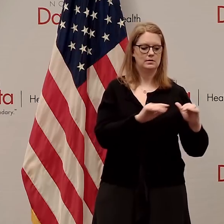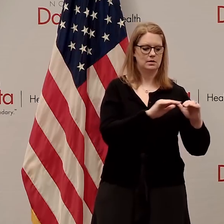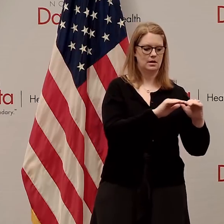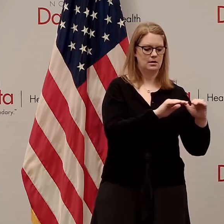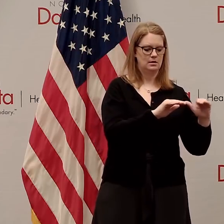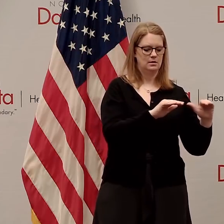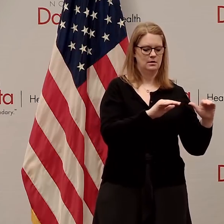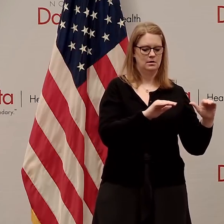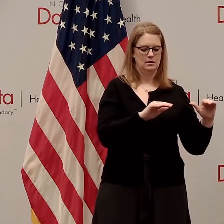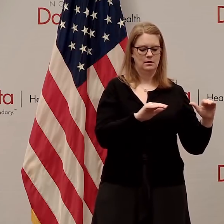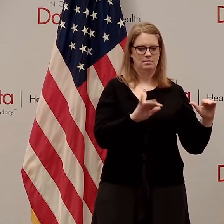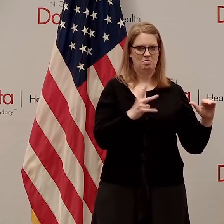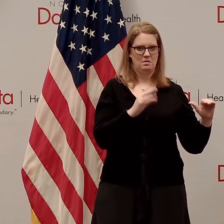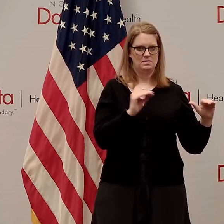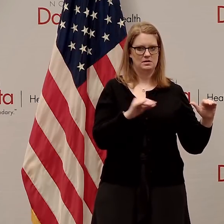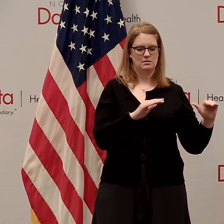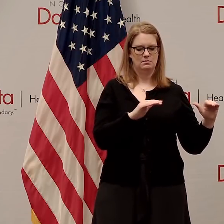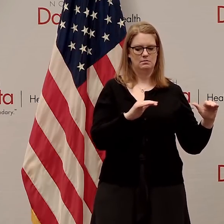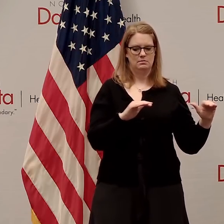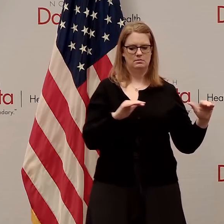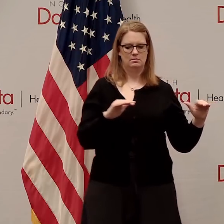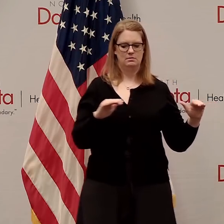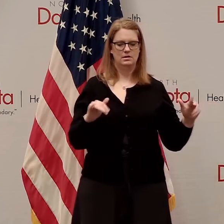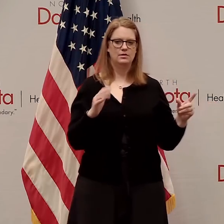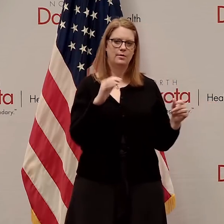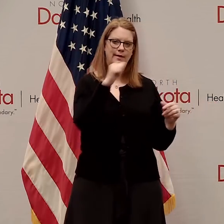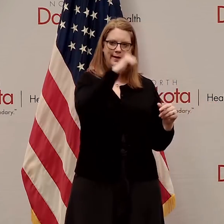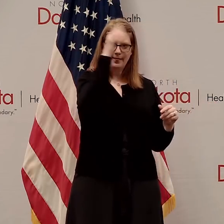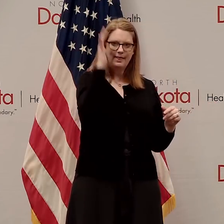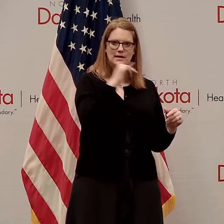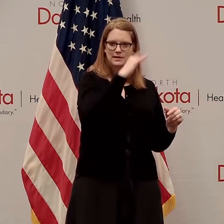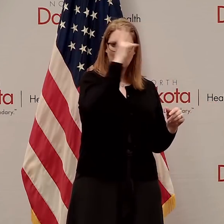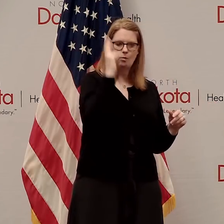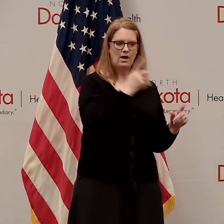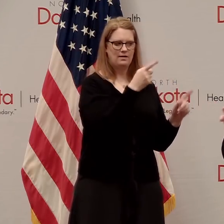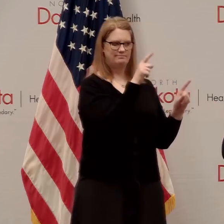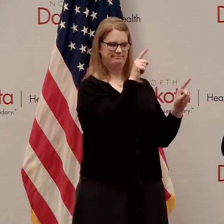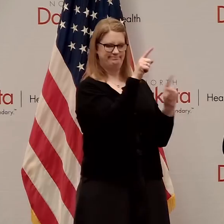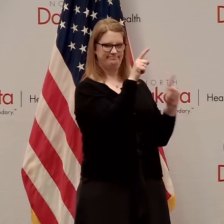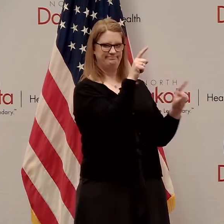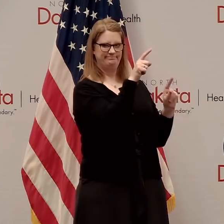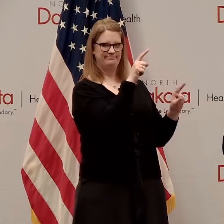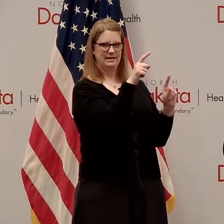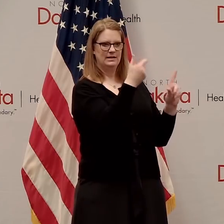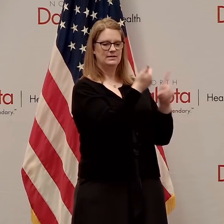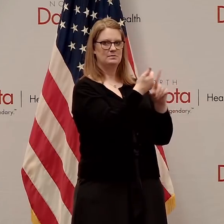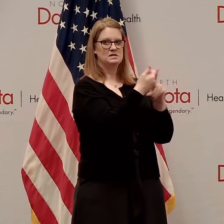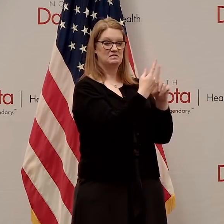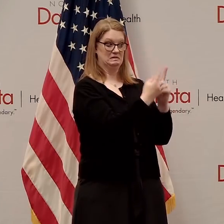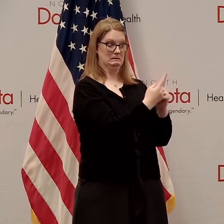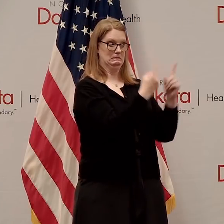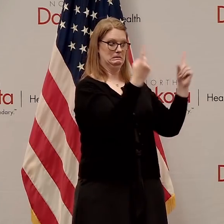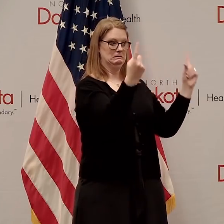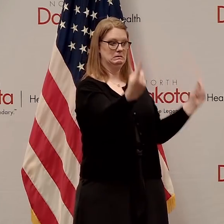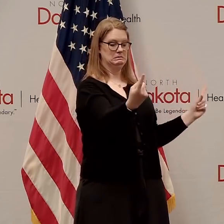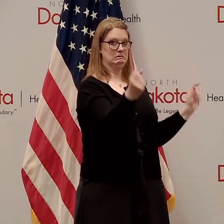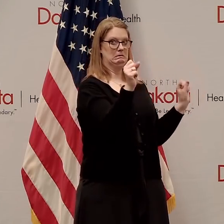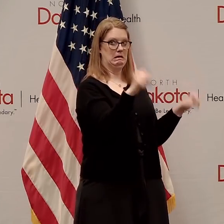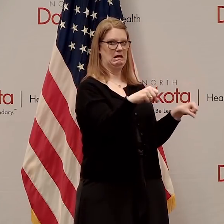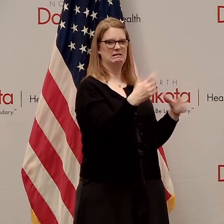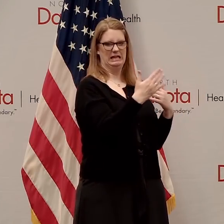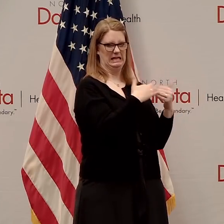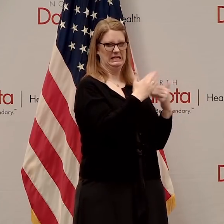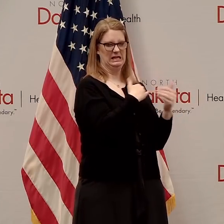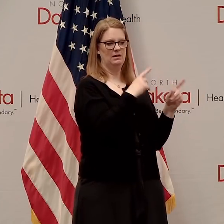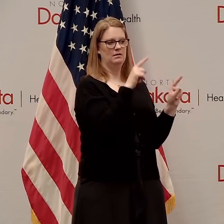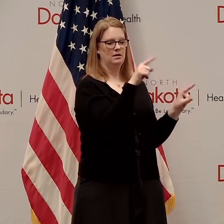look at almost all other states other than Alaska and Hawaii, who've got unique ability to distance themselves from everybody else,